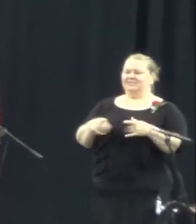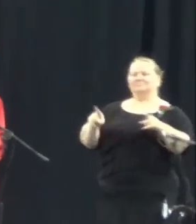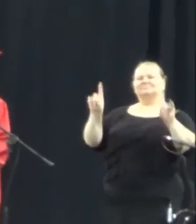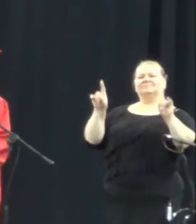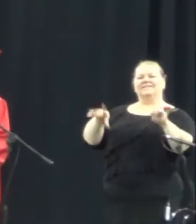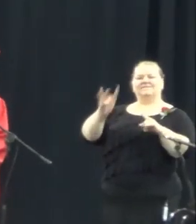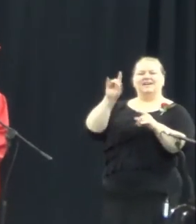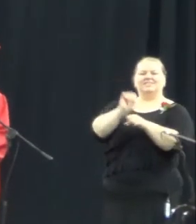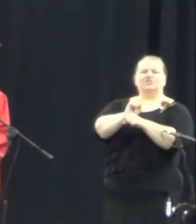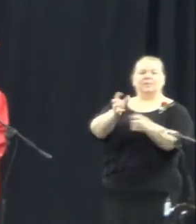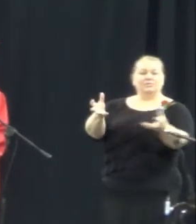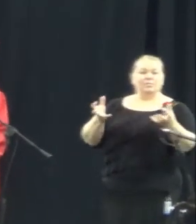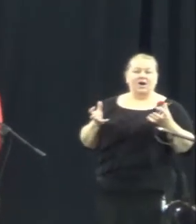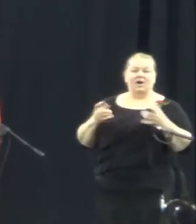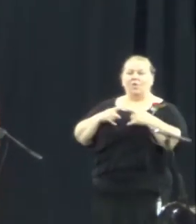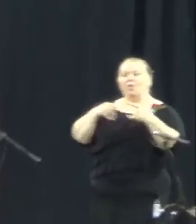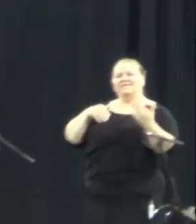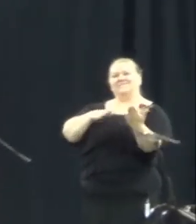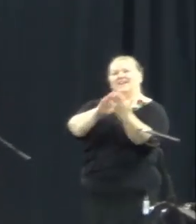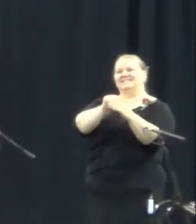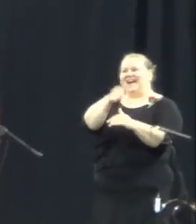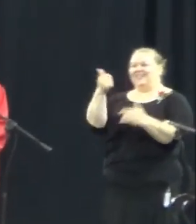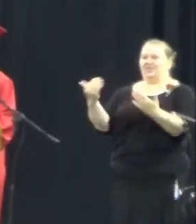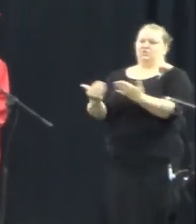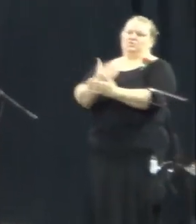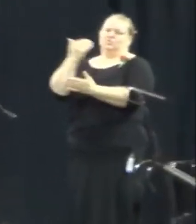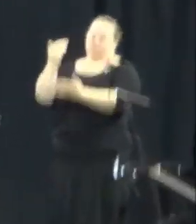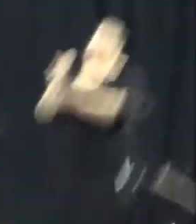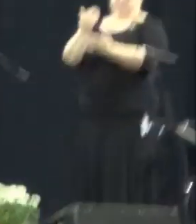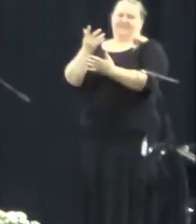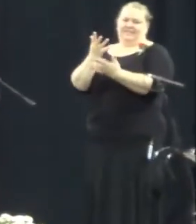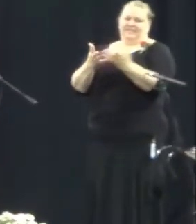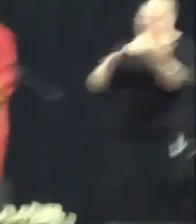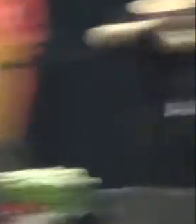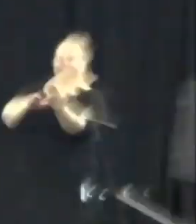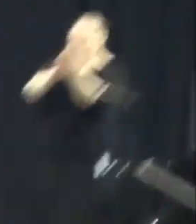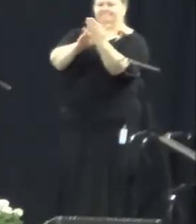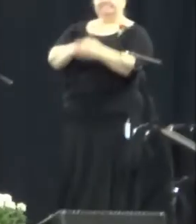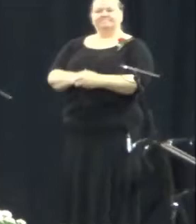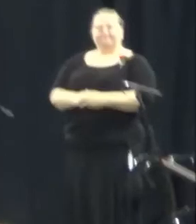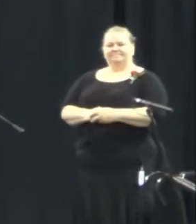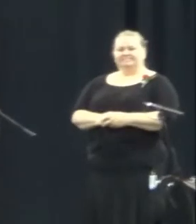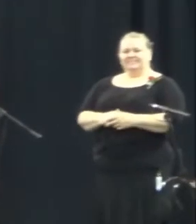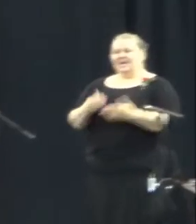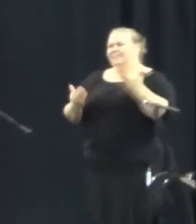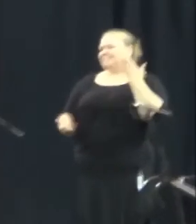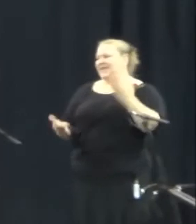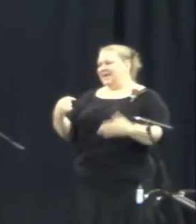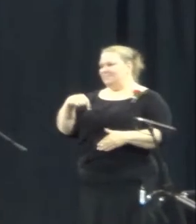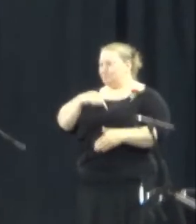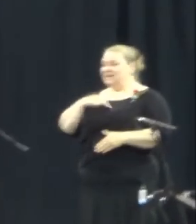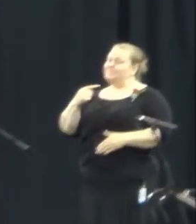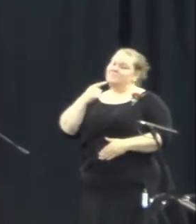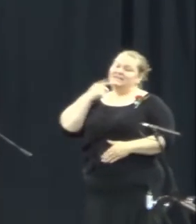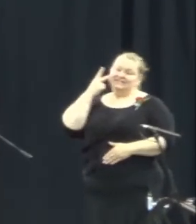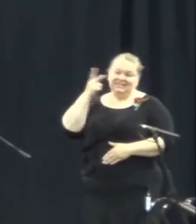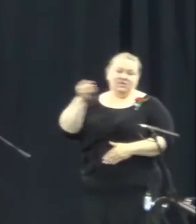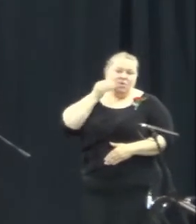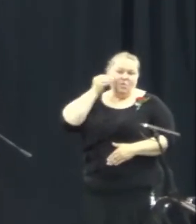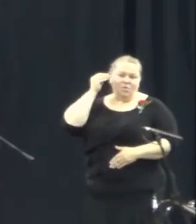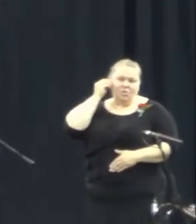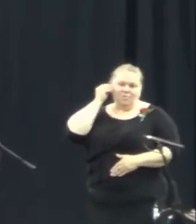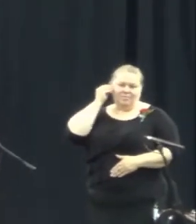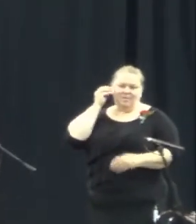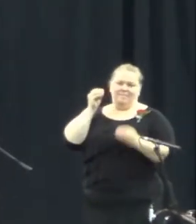or faced many new hardships. In that year, we've had times where we miss being home more than